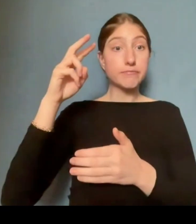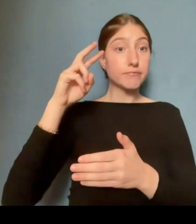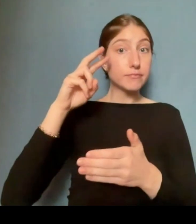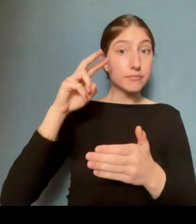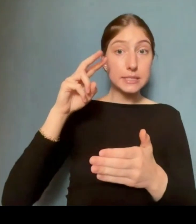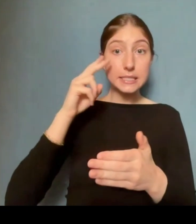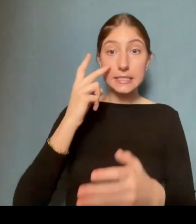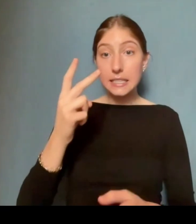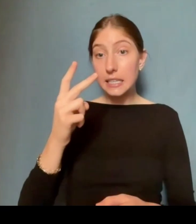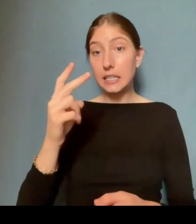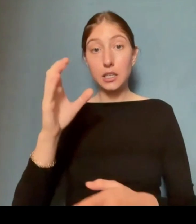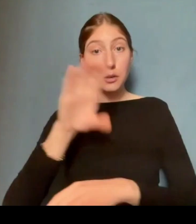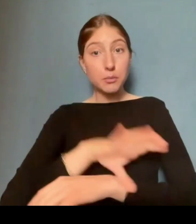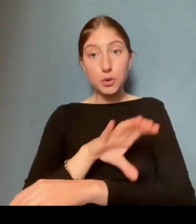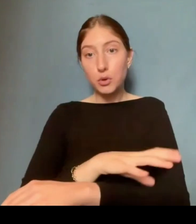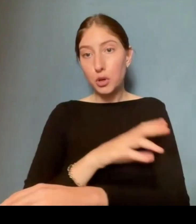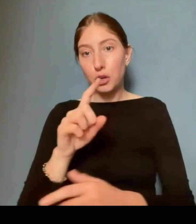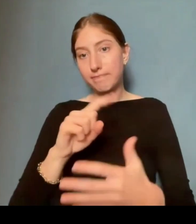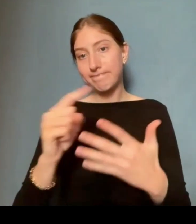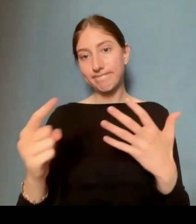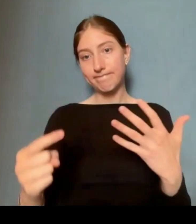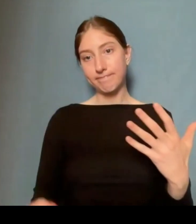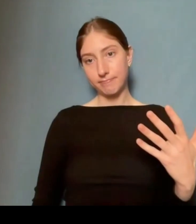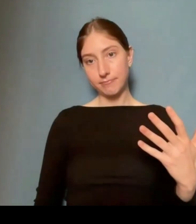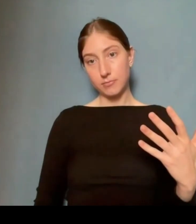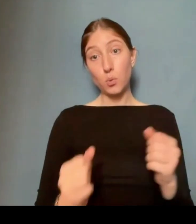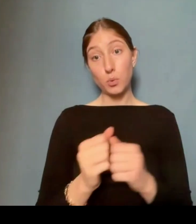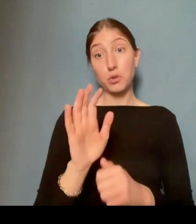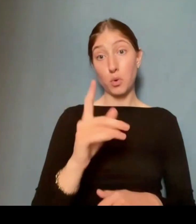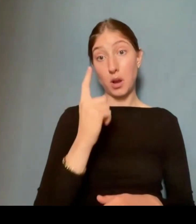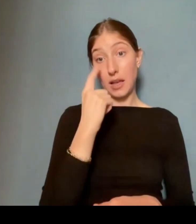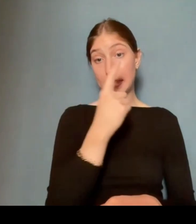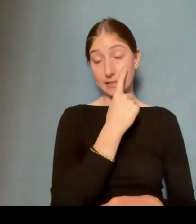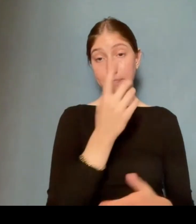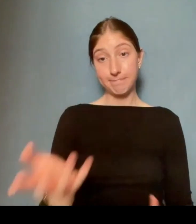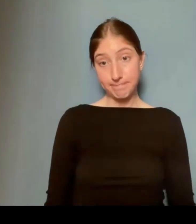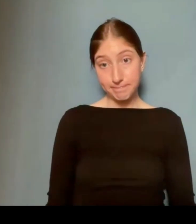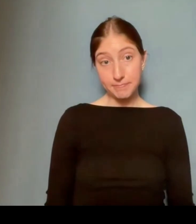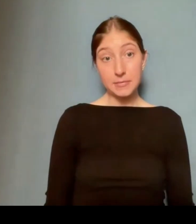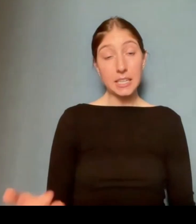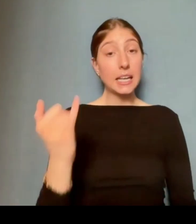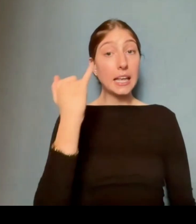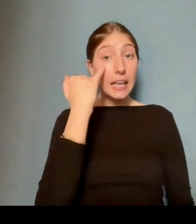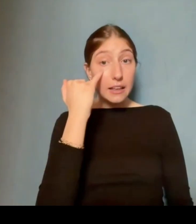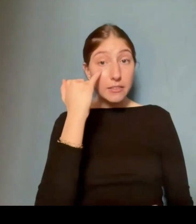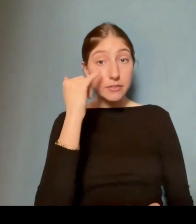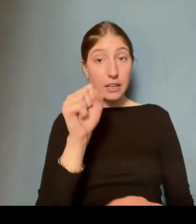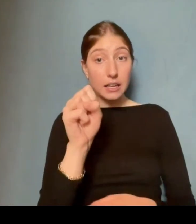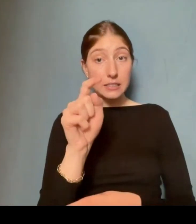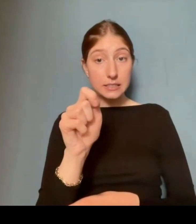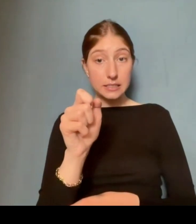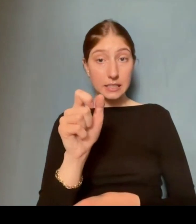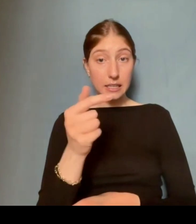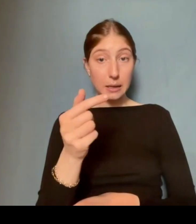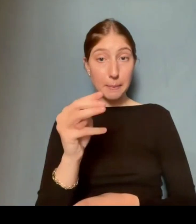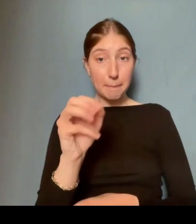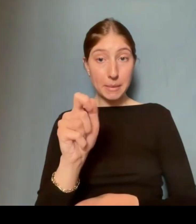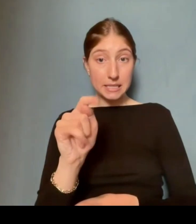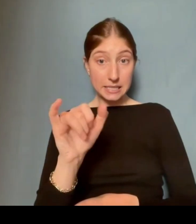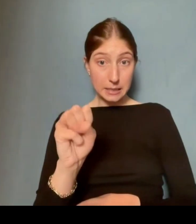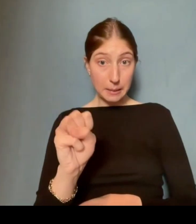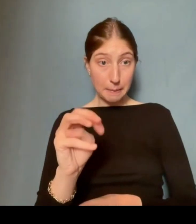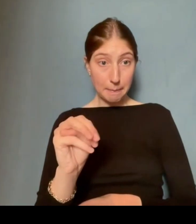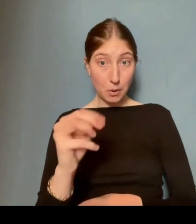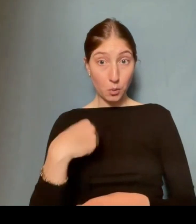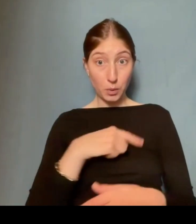expect you to need glasses. Now, let's say we got rid of your astigmatism. Right. If we got rid of your